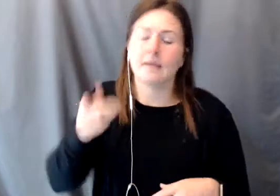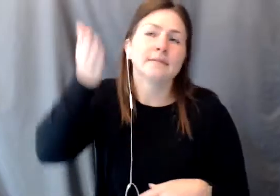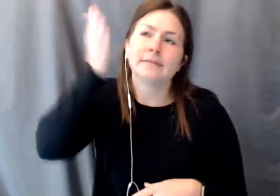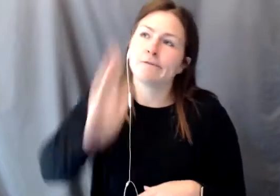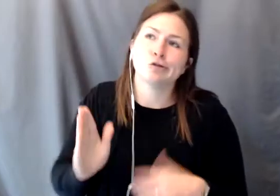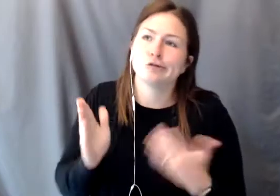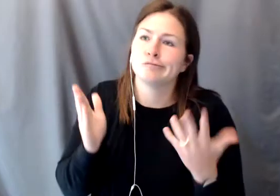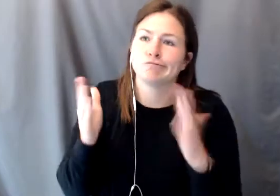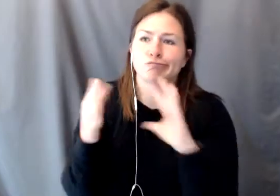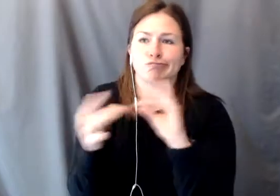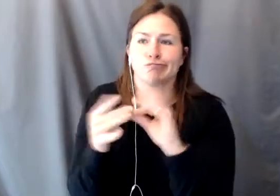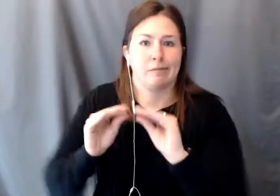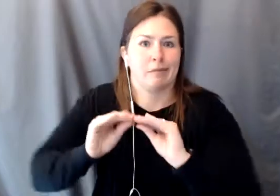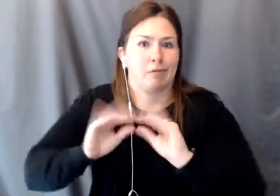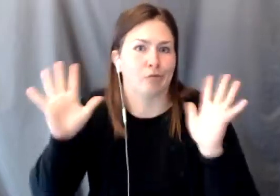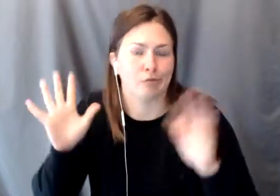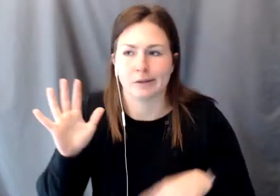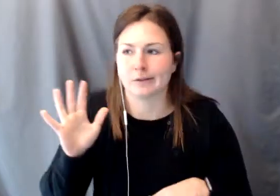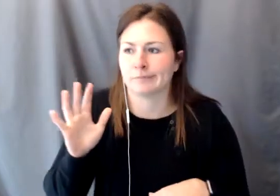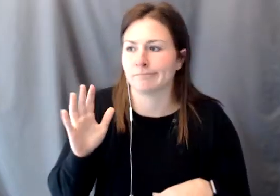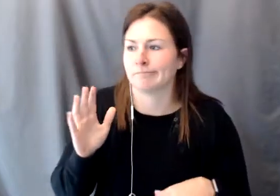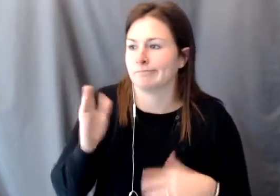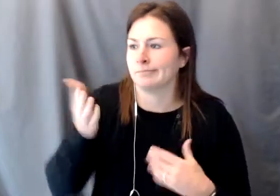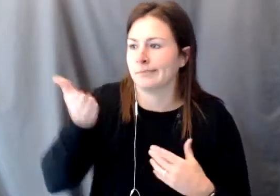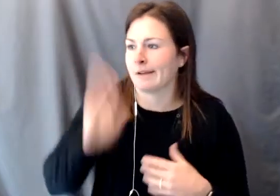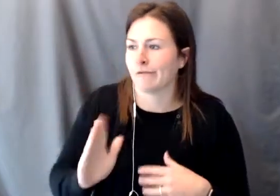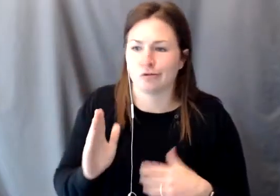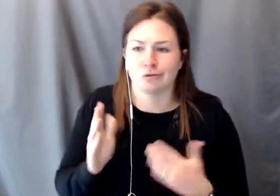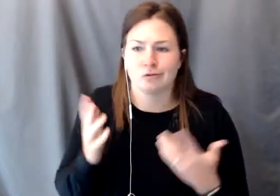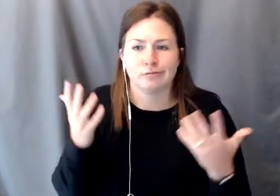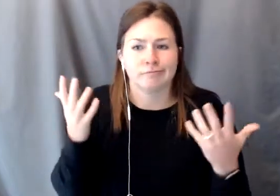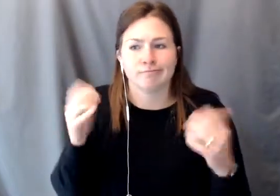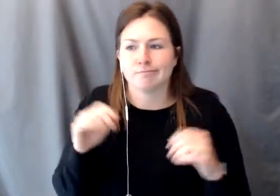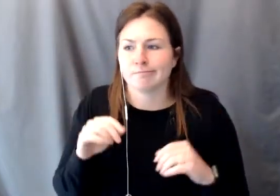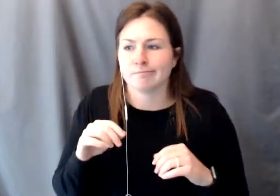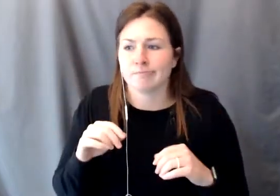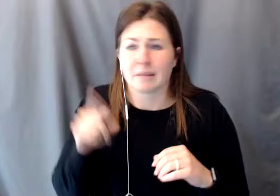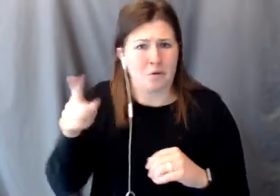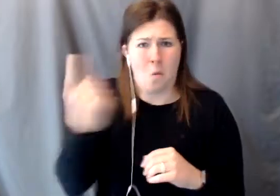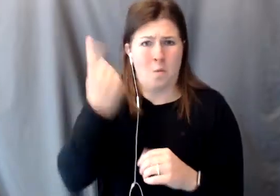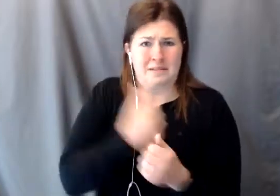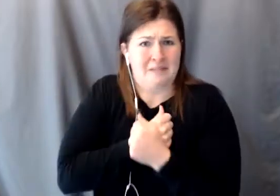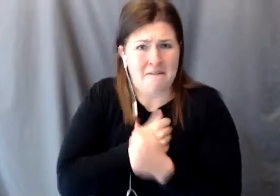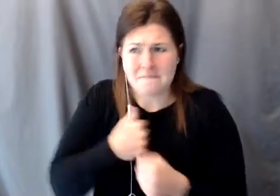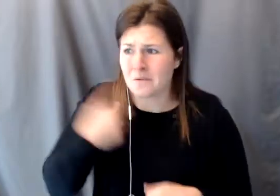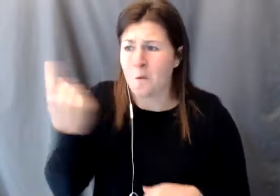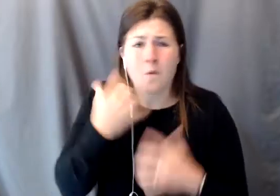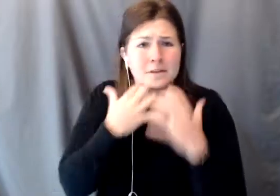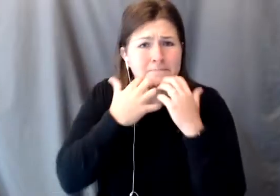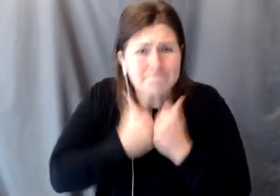they never questioned, I never questioned that they loved and cared about me. But in my head,